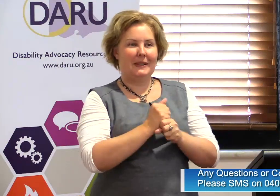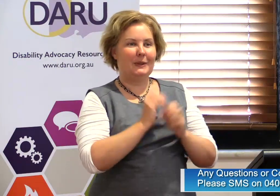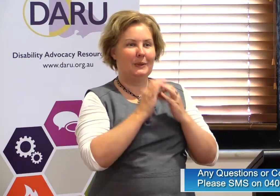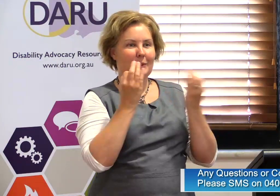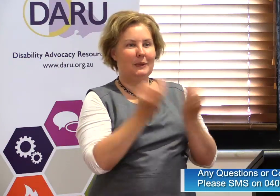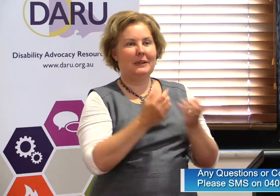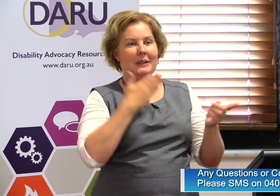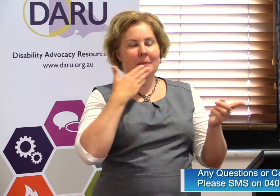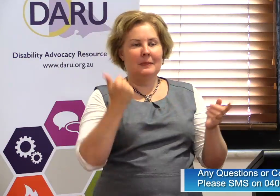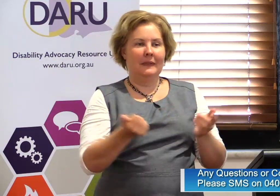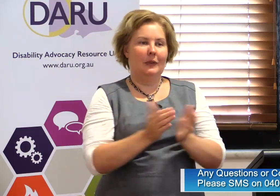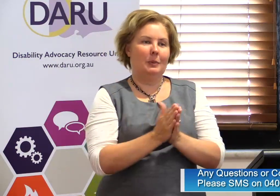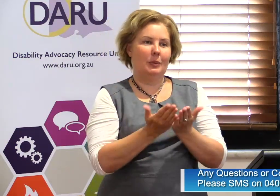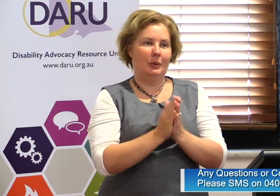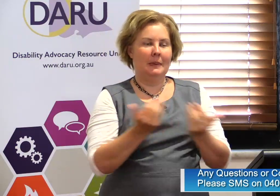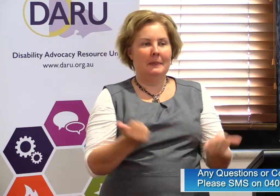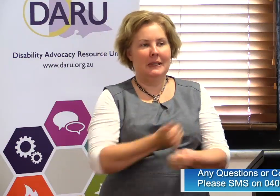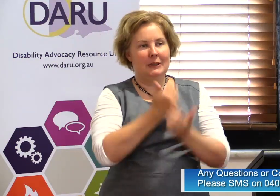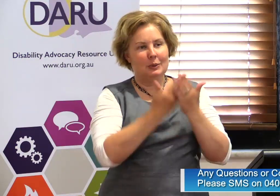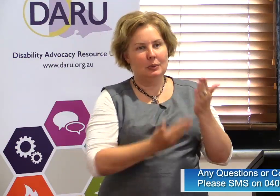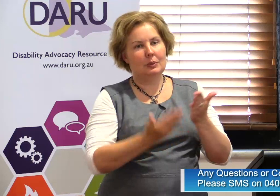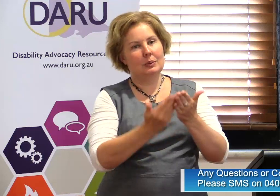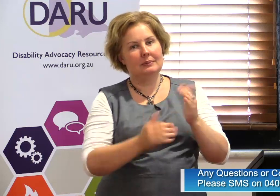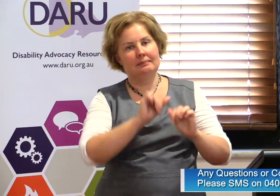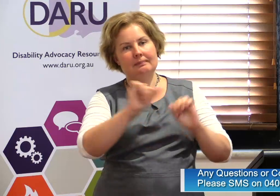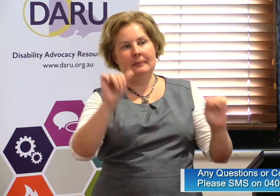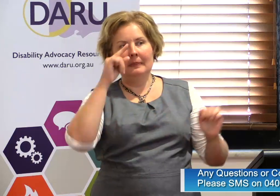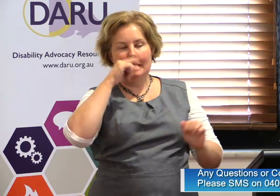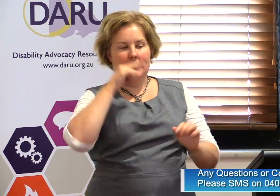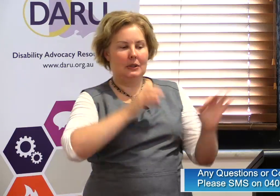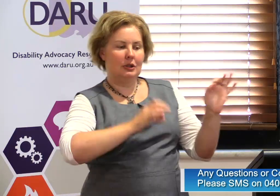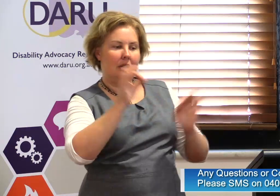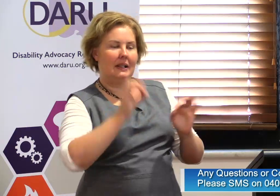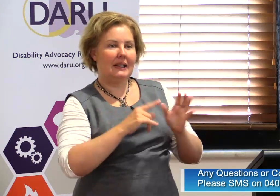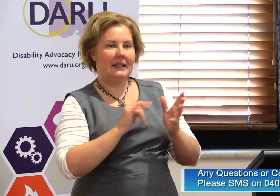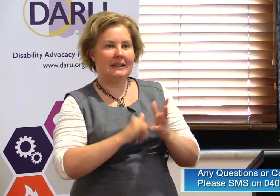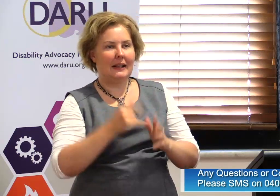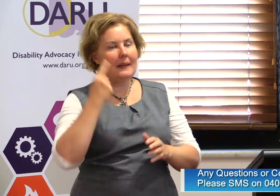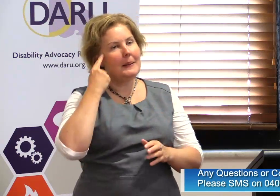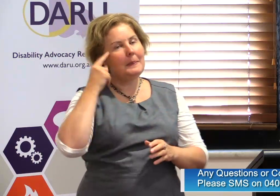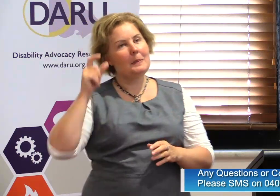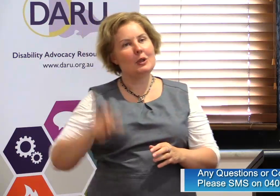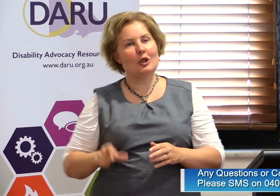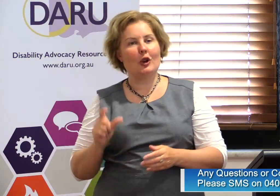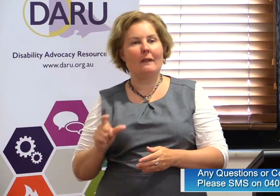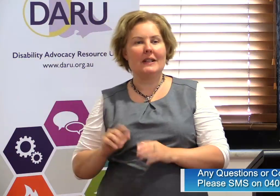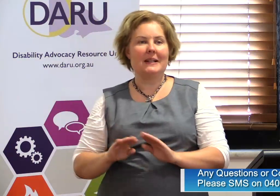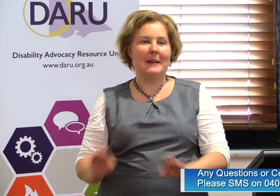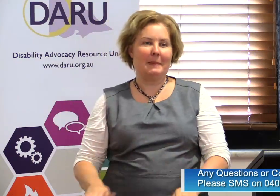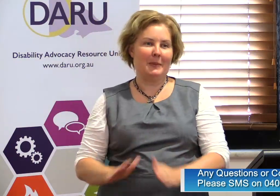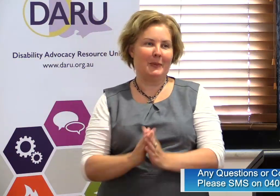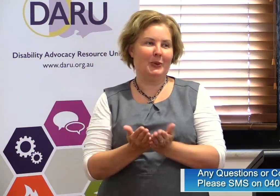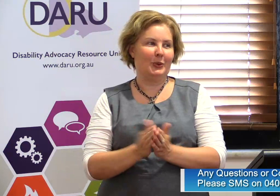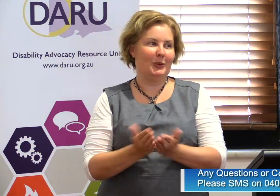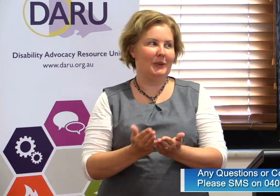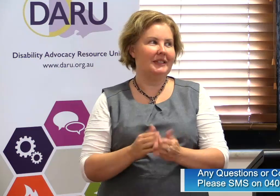of the stories in there. We kind of designed it as a bit of a thinking person's coffee table book. So it is, if you can have a